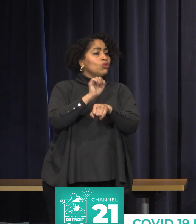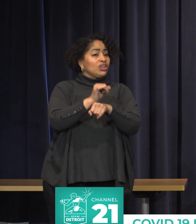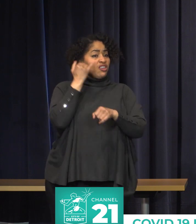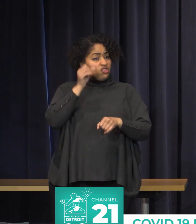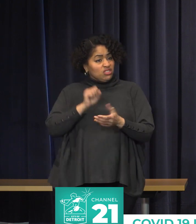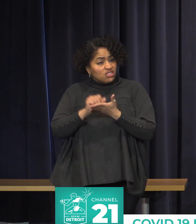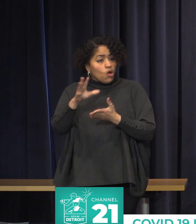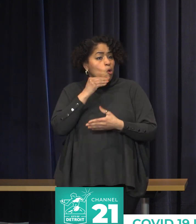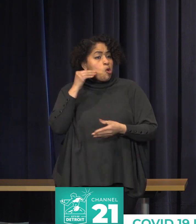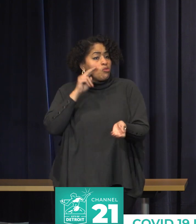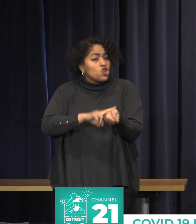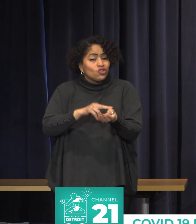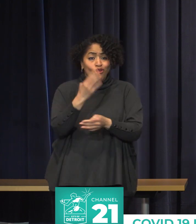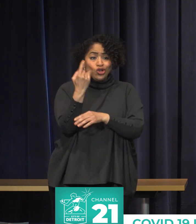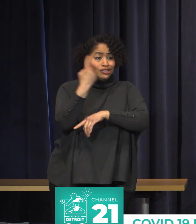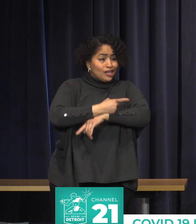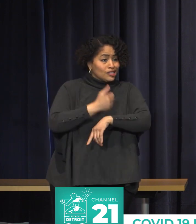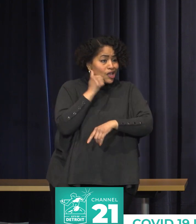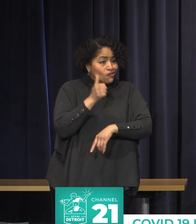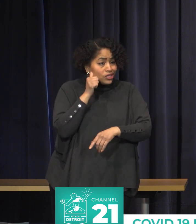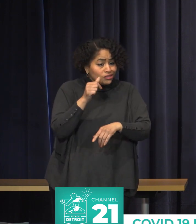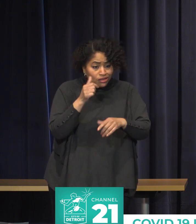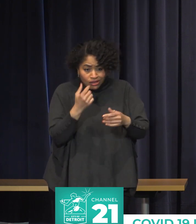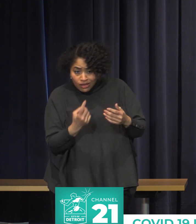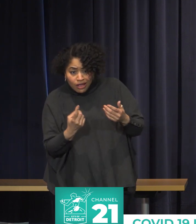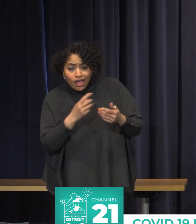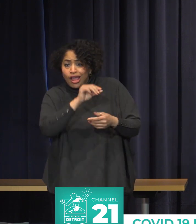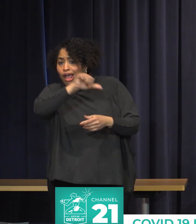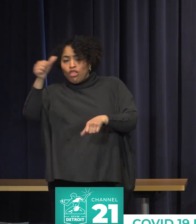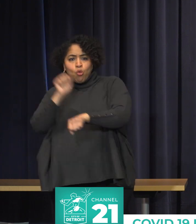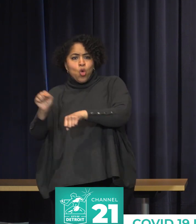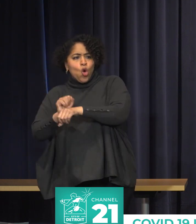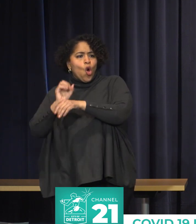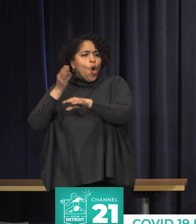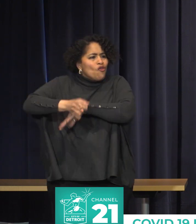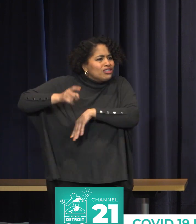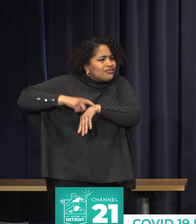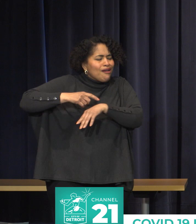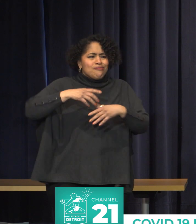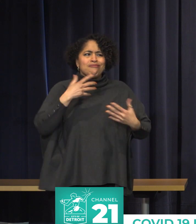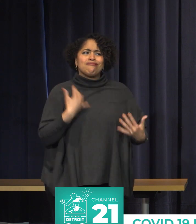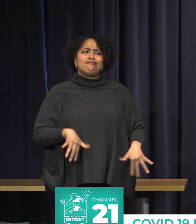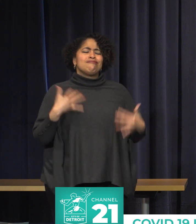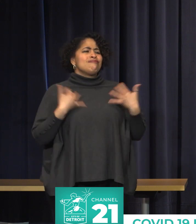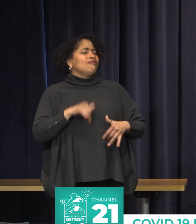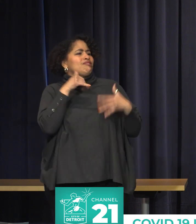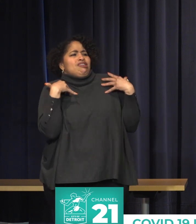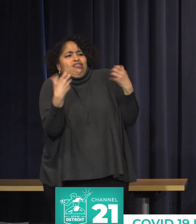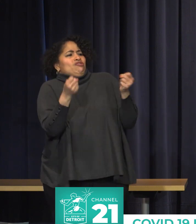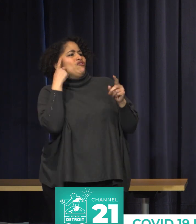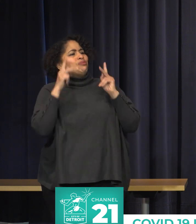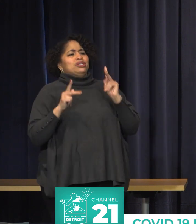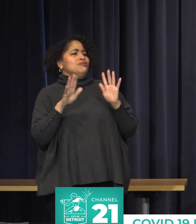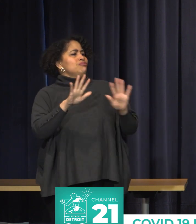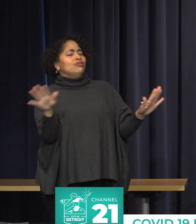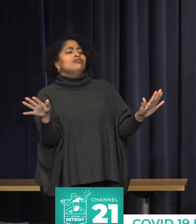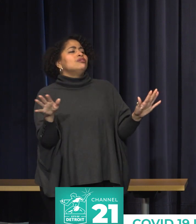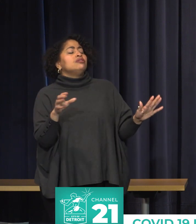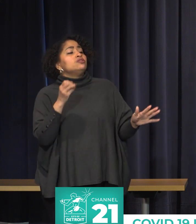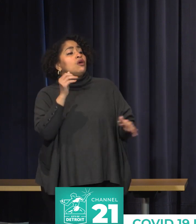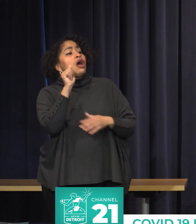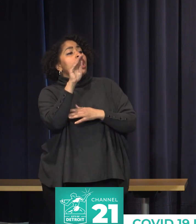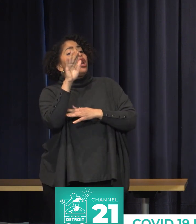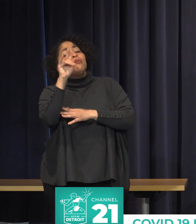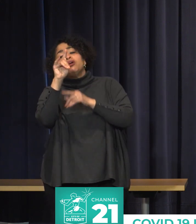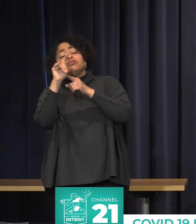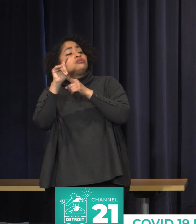home nurses for 14 days at a time and you're working all the others overtime, that's a really unhealthy situation. And so what Abbott